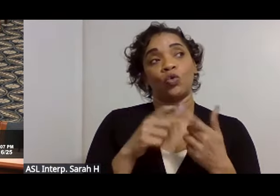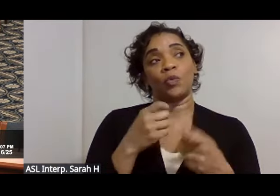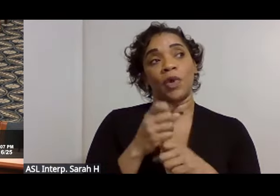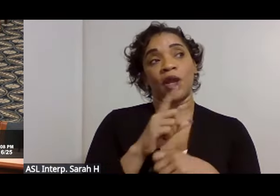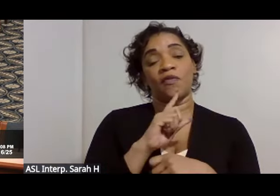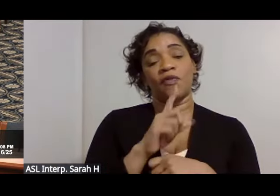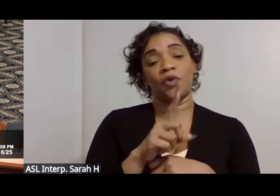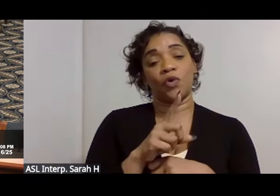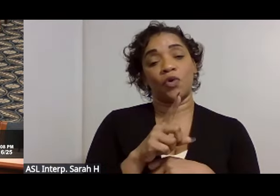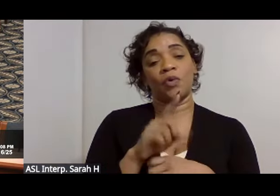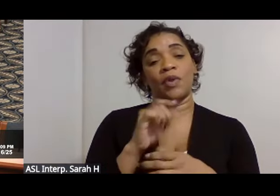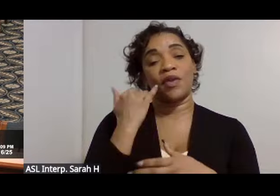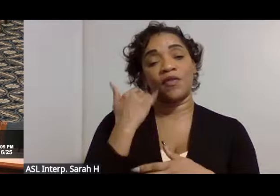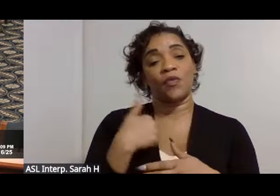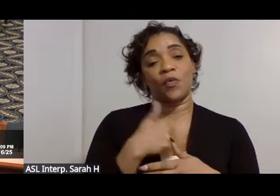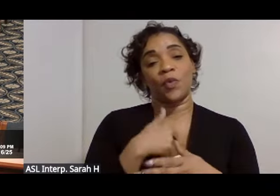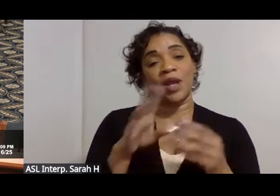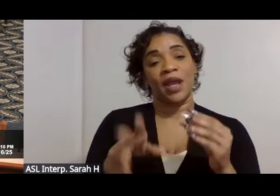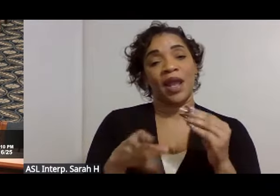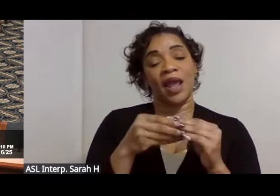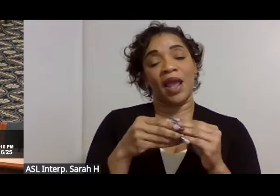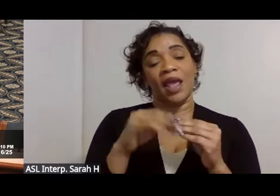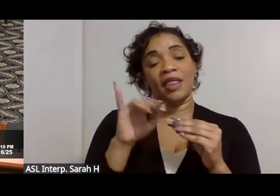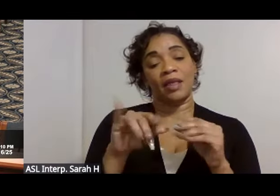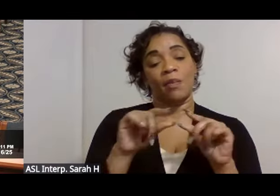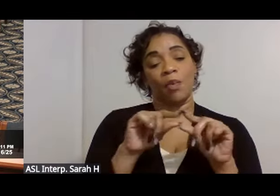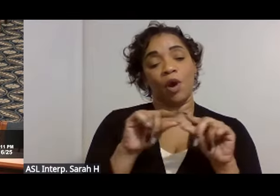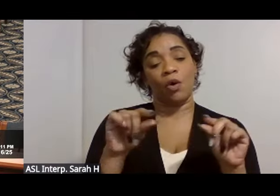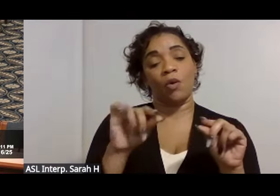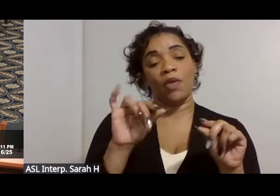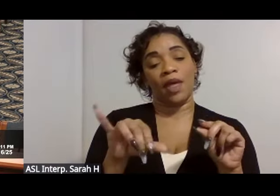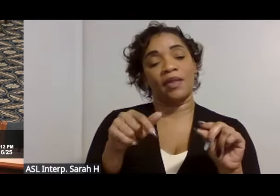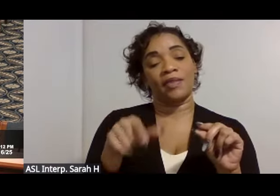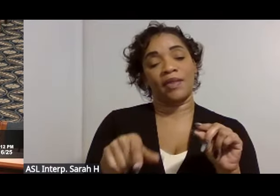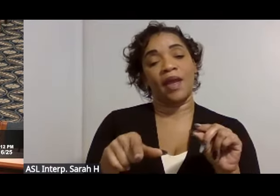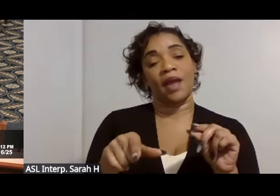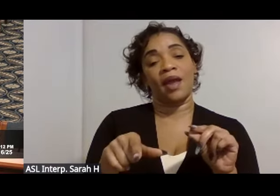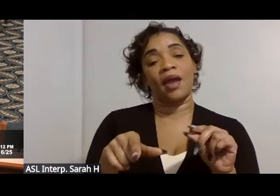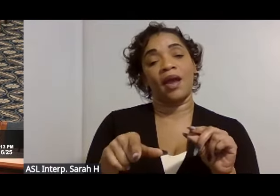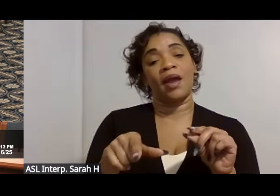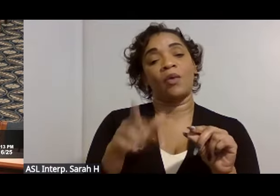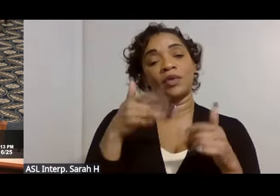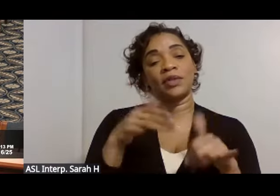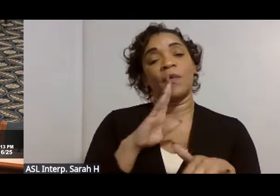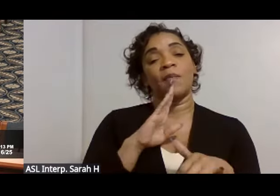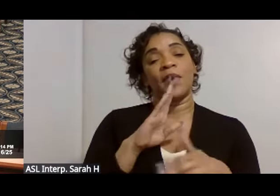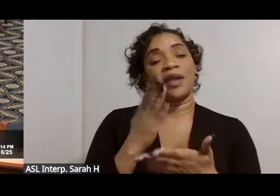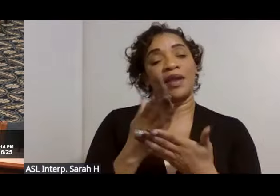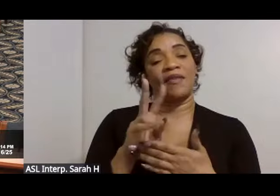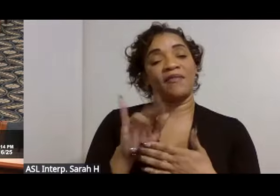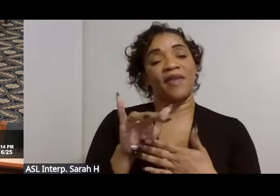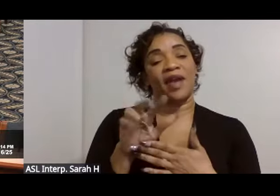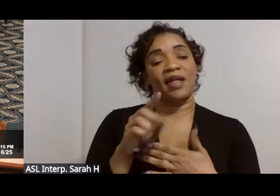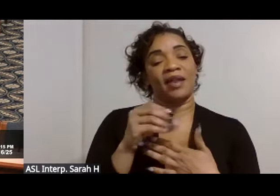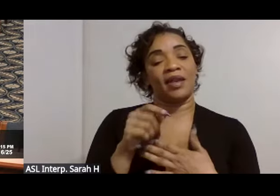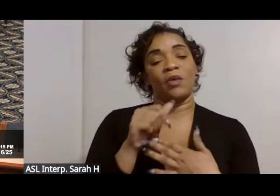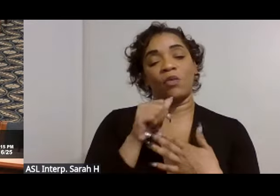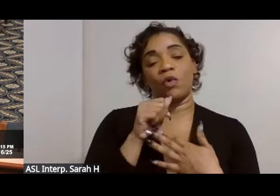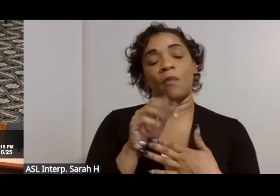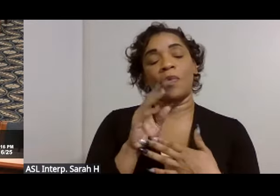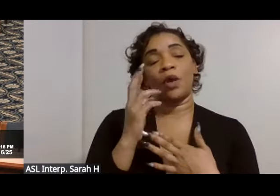invalidate the approval of the proof of the form if we add the barcode or the QR code, and that it will not be considered a disqualifying factor for the petition